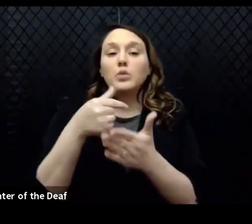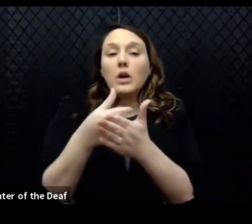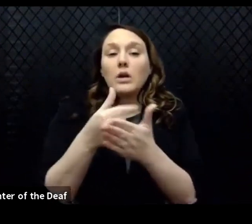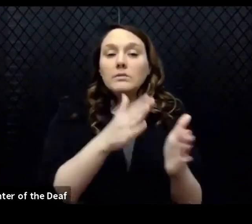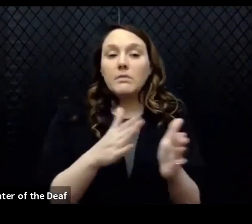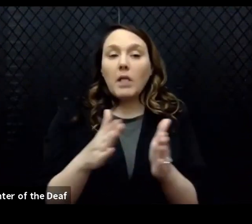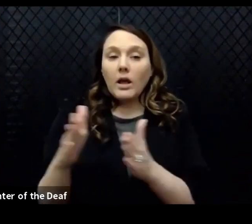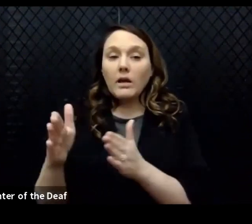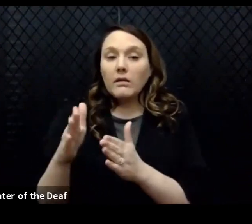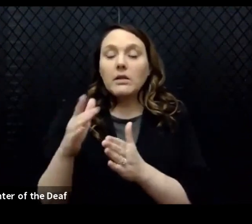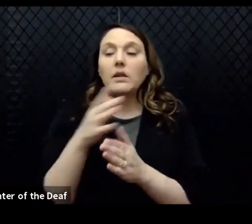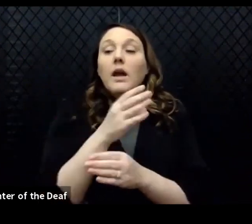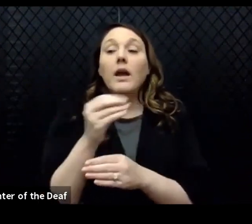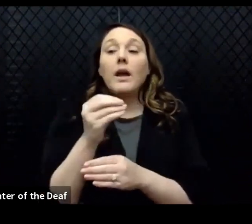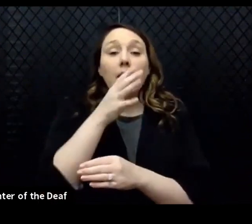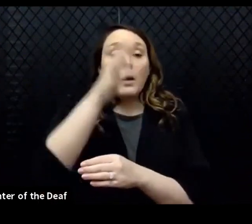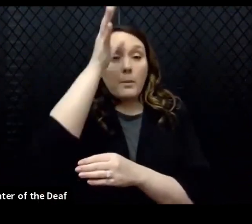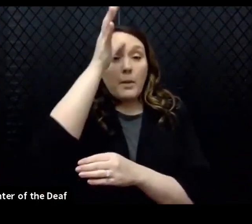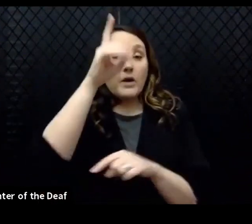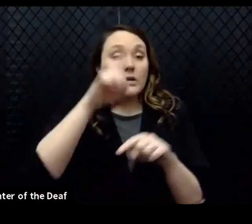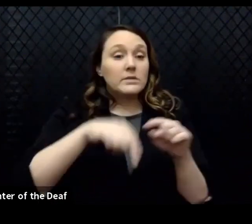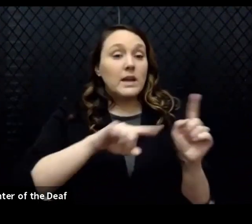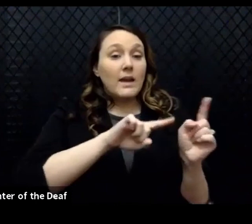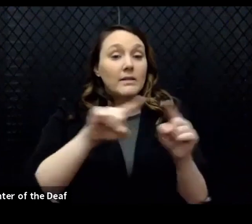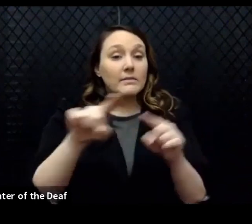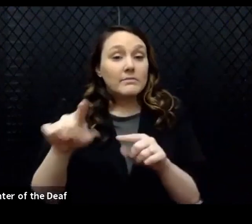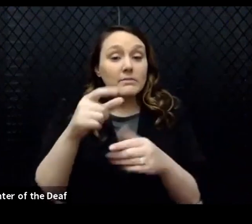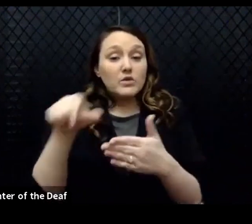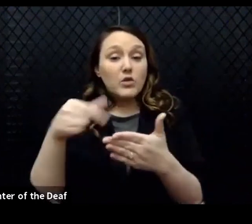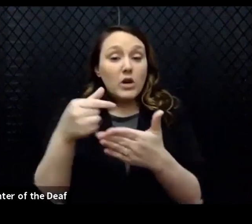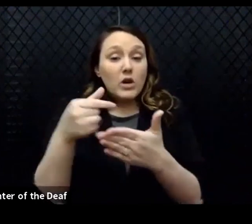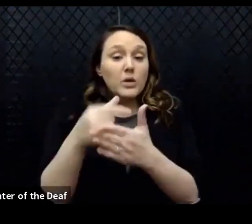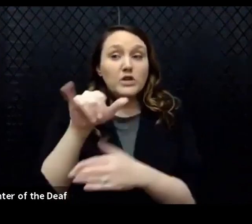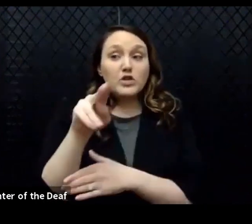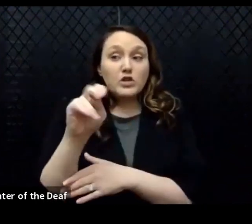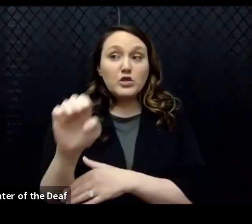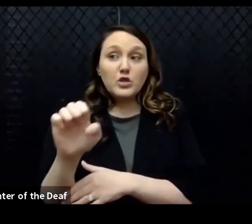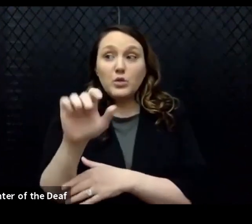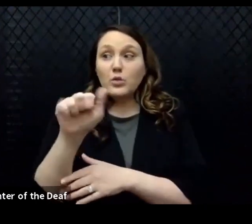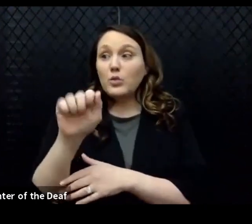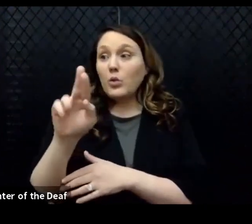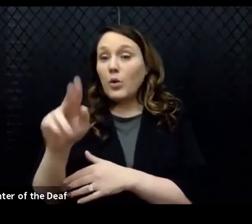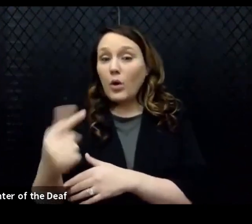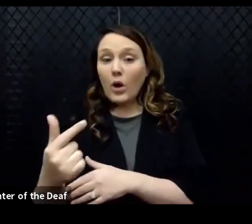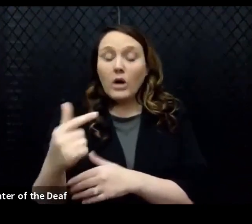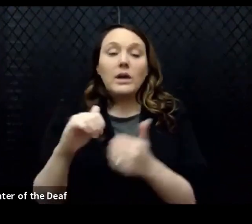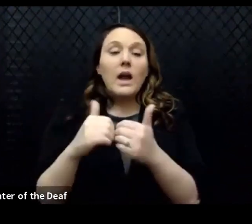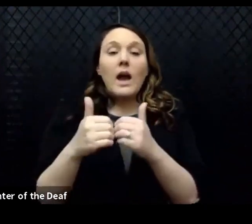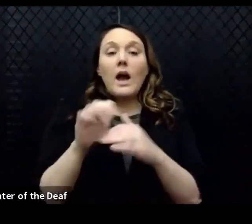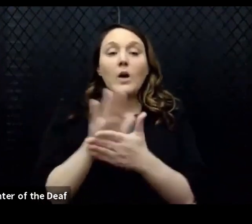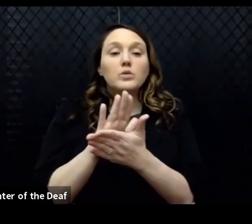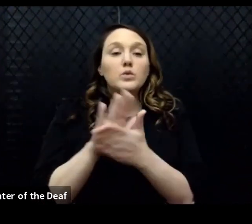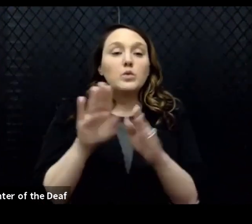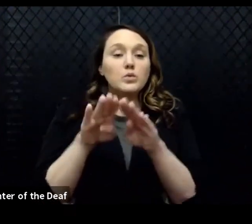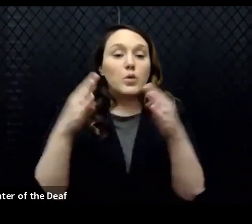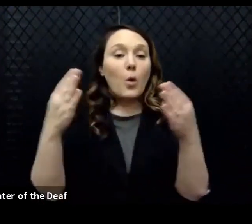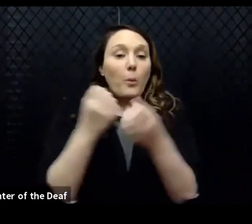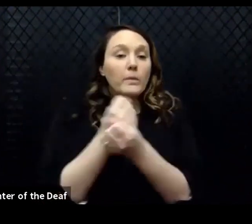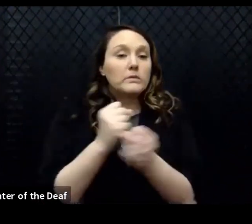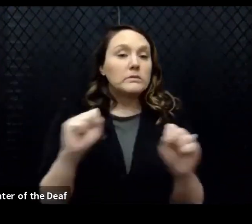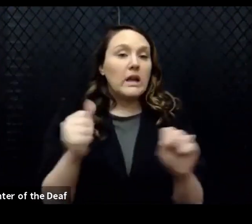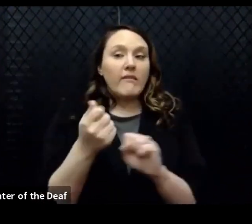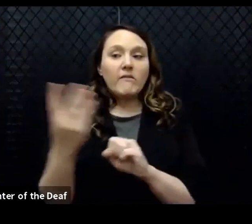Also, if parents can't attend graduation in person in late June or early August, how can schools reopen safely in just a few